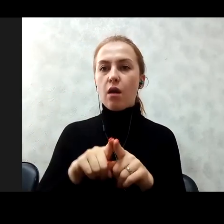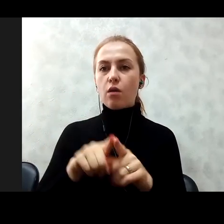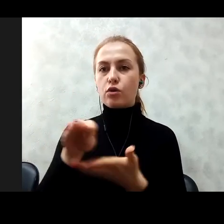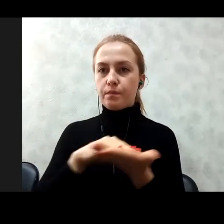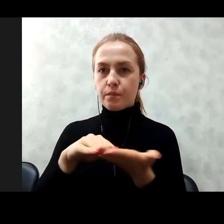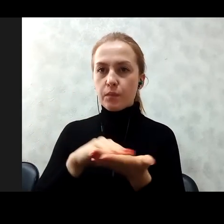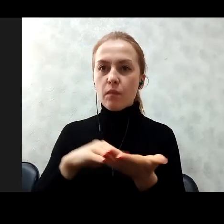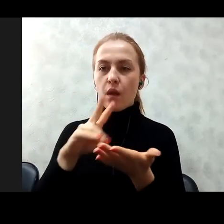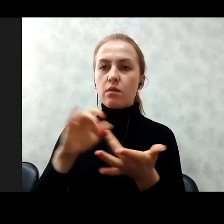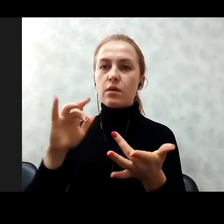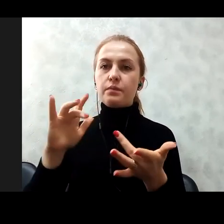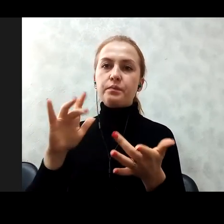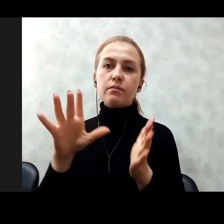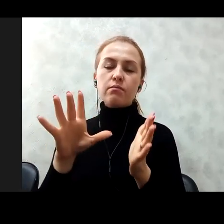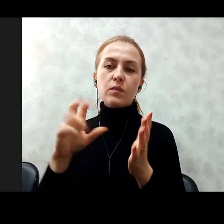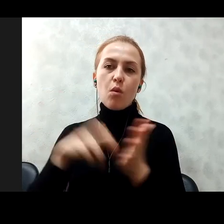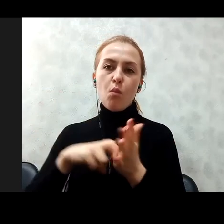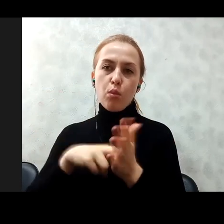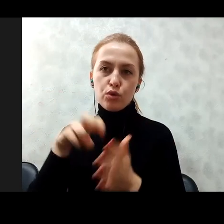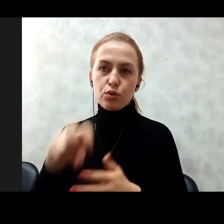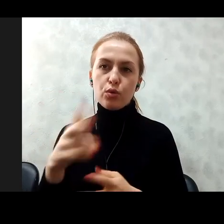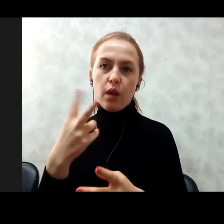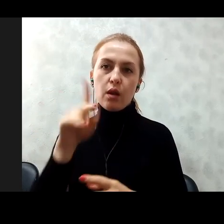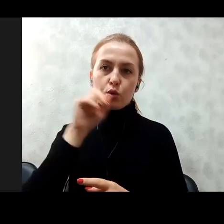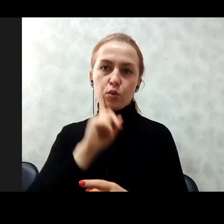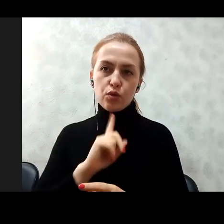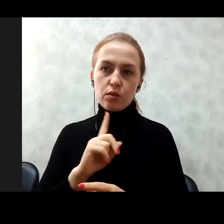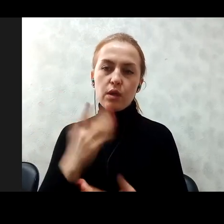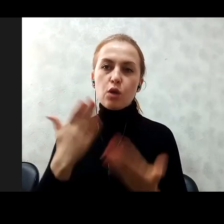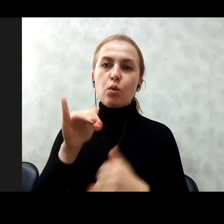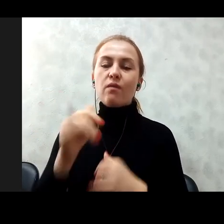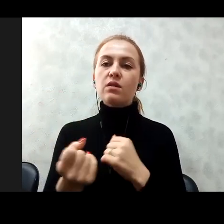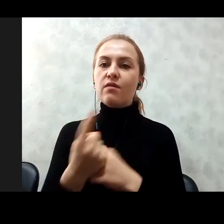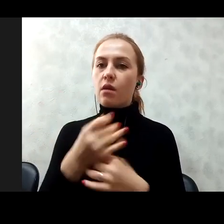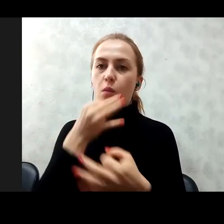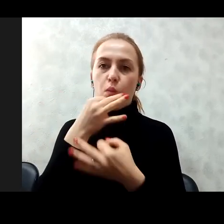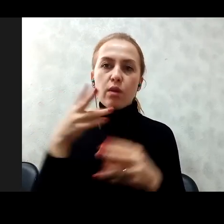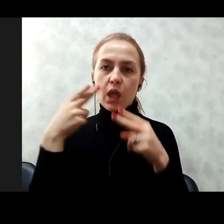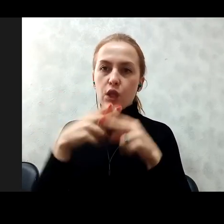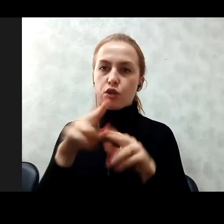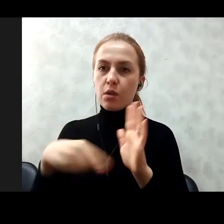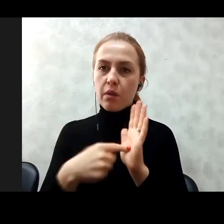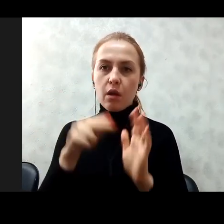discussion on the 29th, that's on Friday, will also be